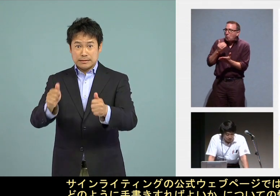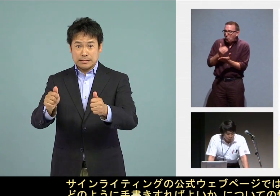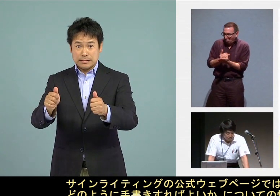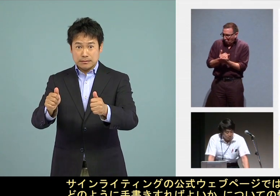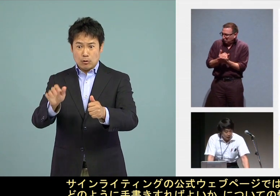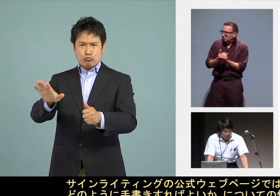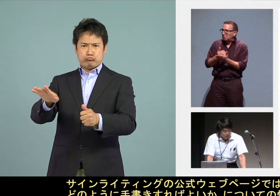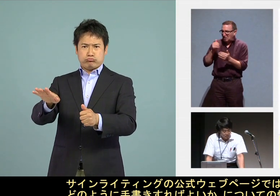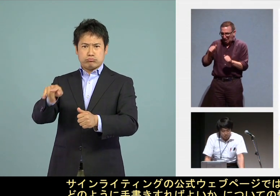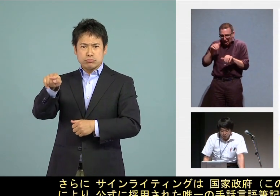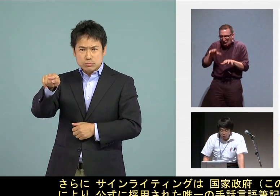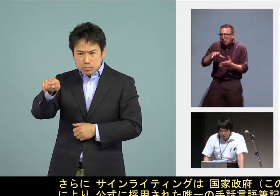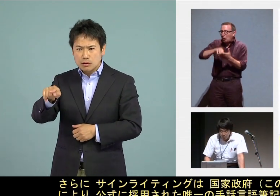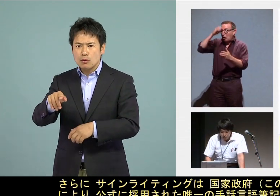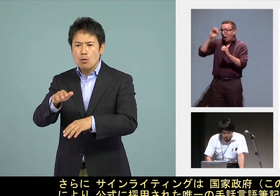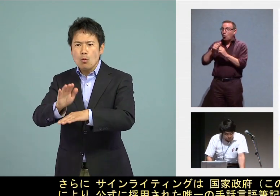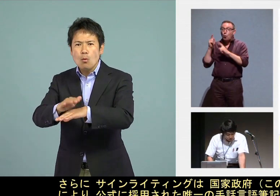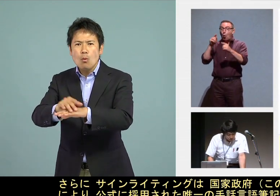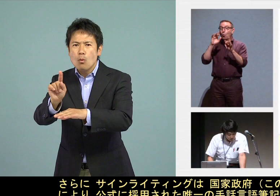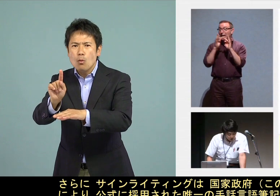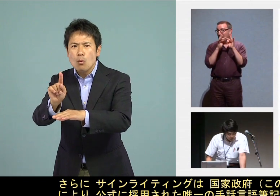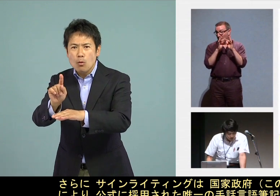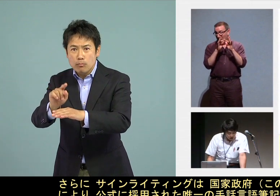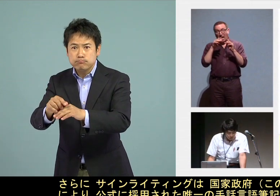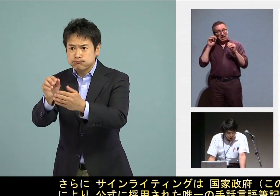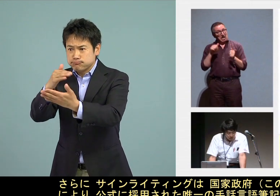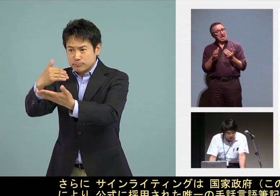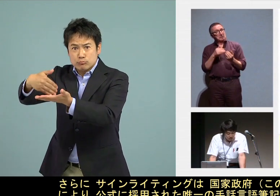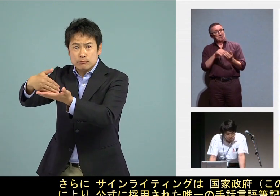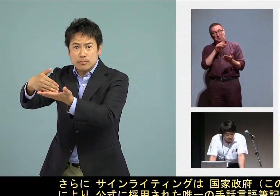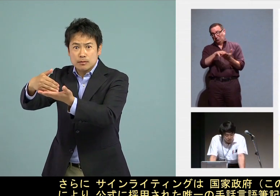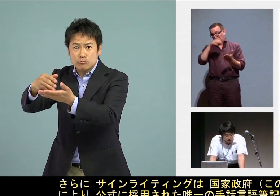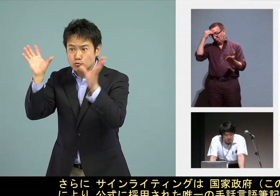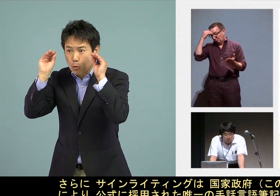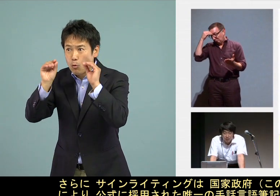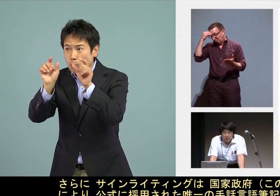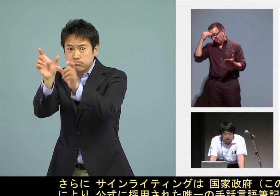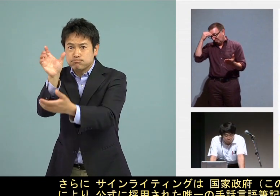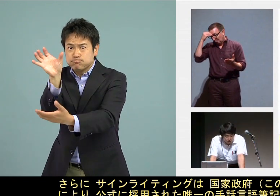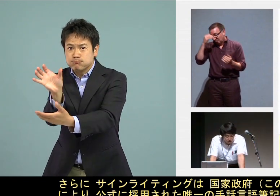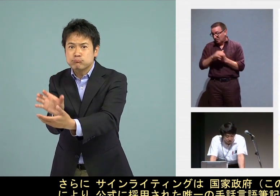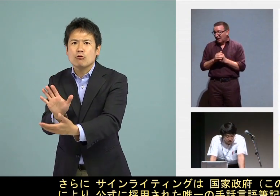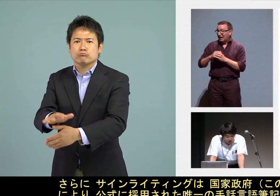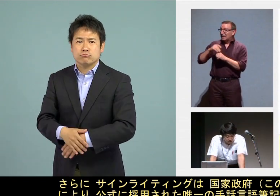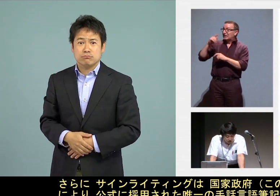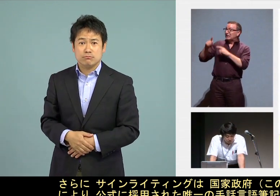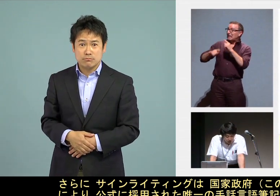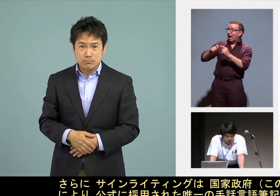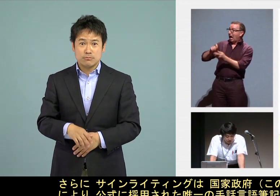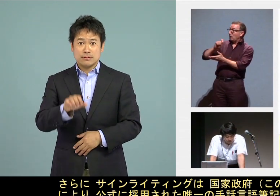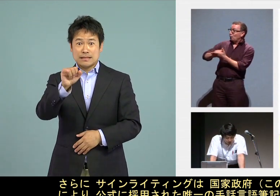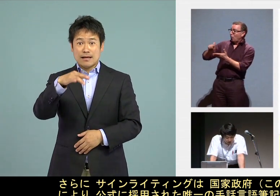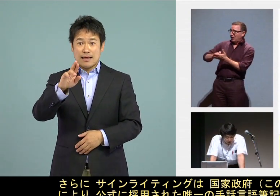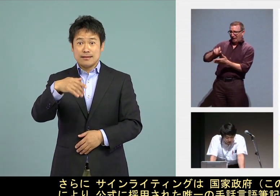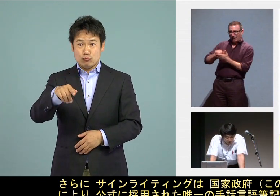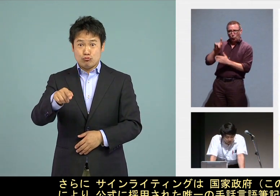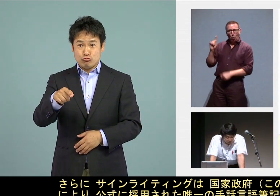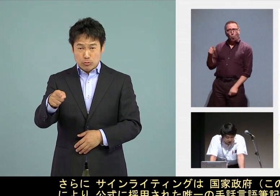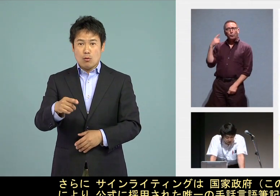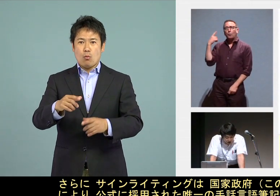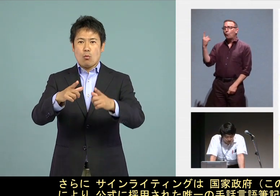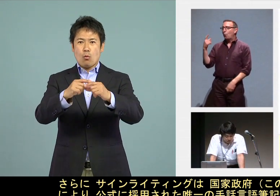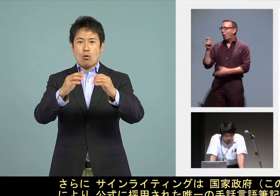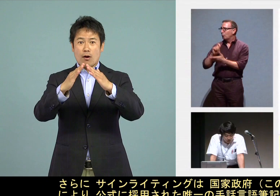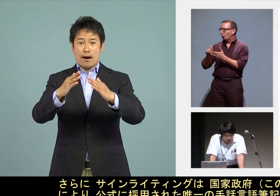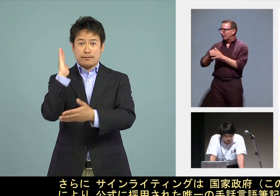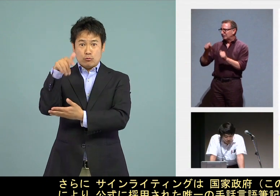sign writing web page. Moreover, sign writing is the only sign language writing system